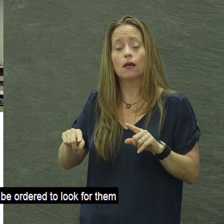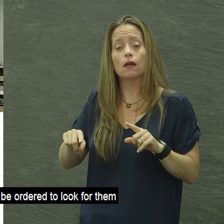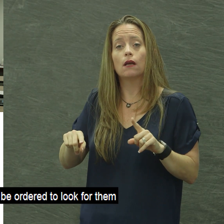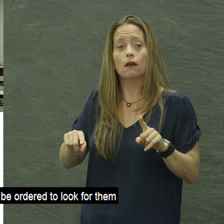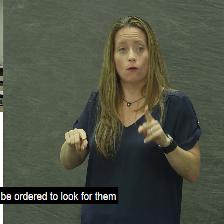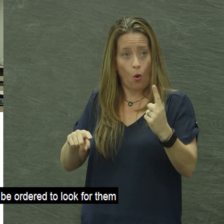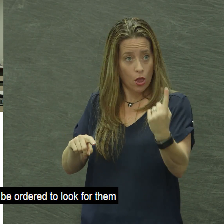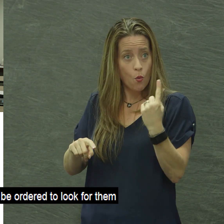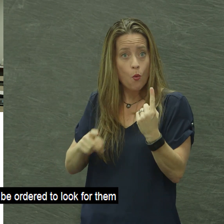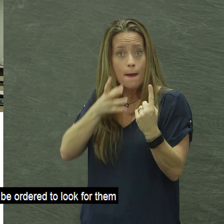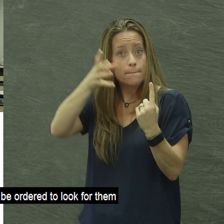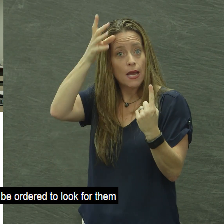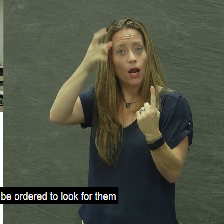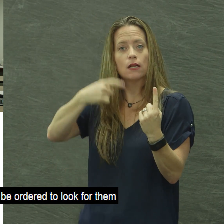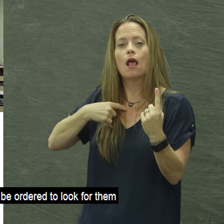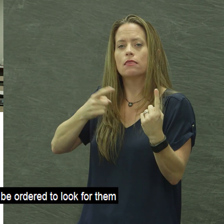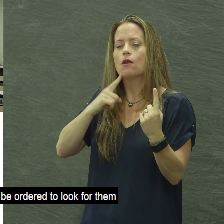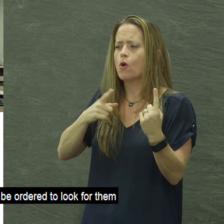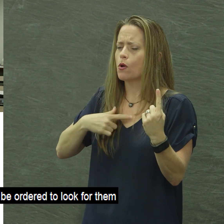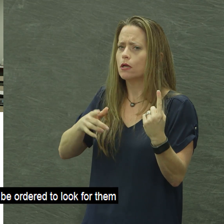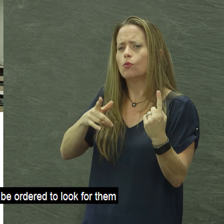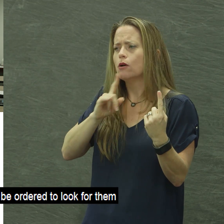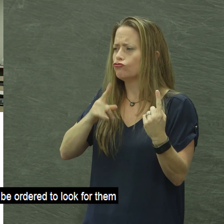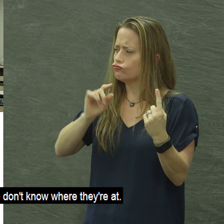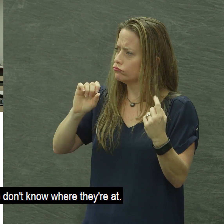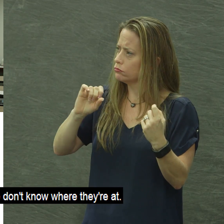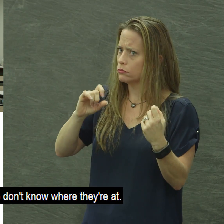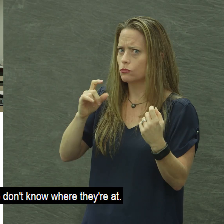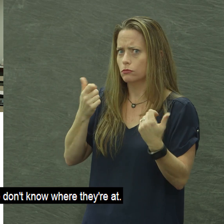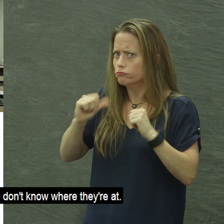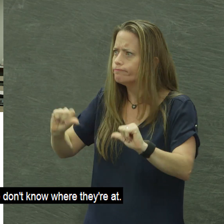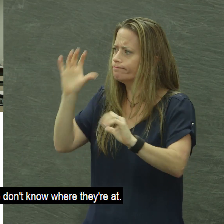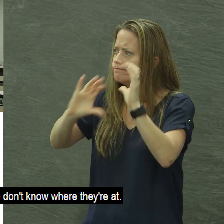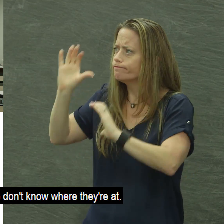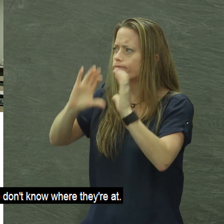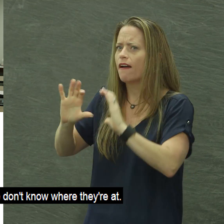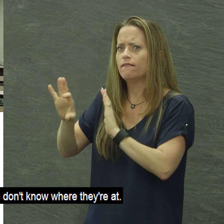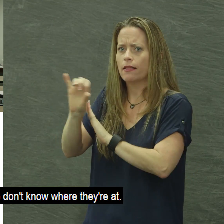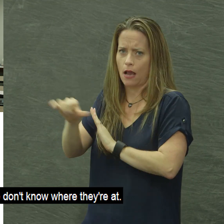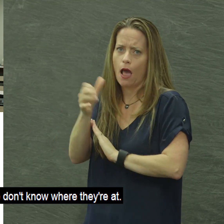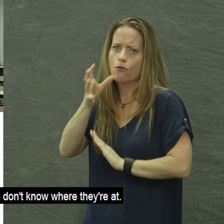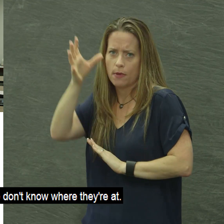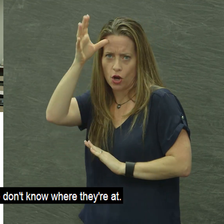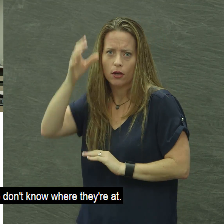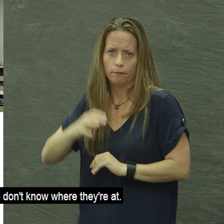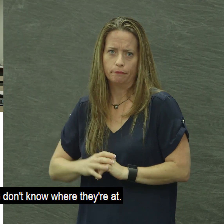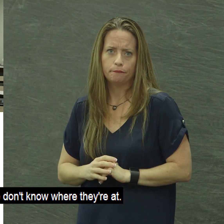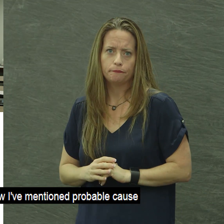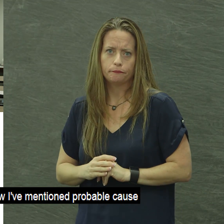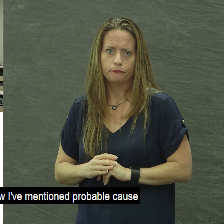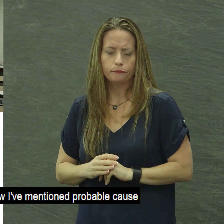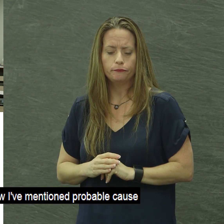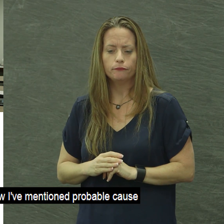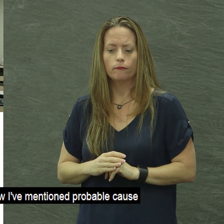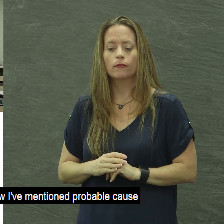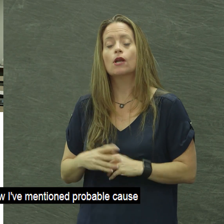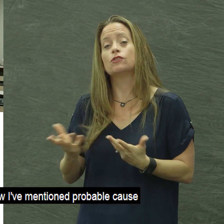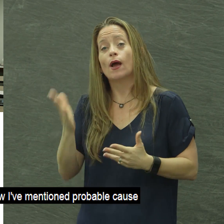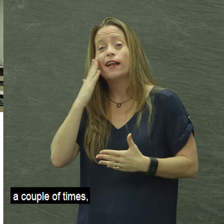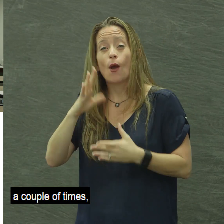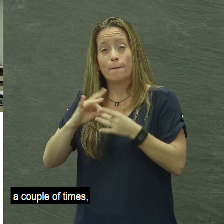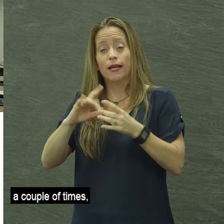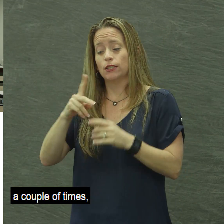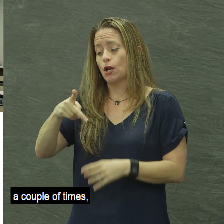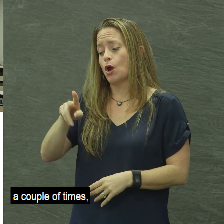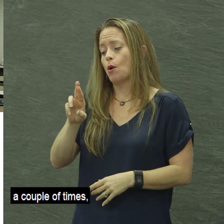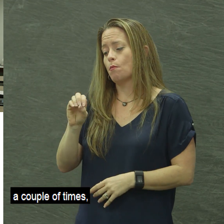will be ordered to look for them if we don't know where they're at. So I know I've mentioned probable